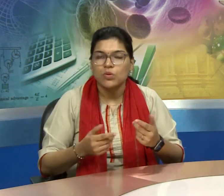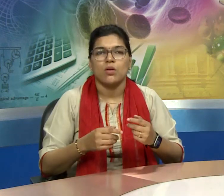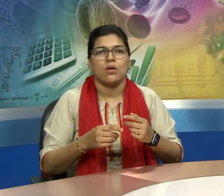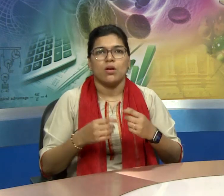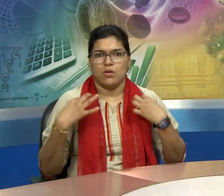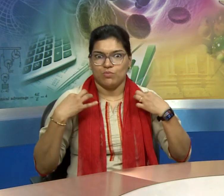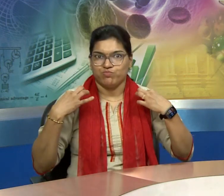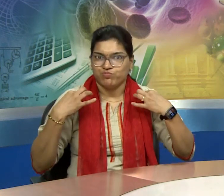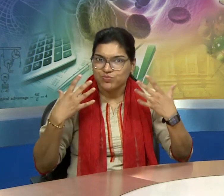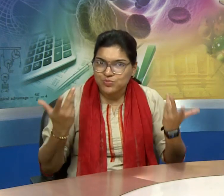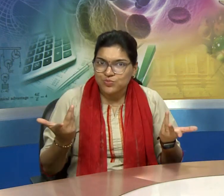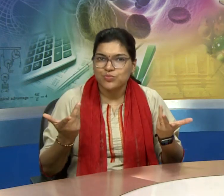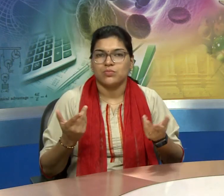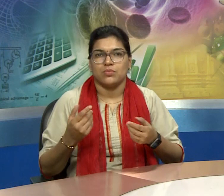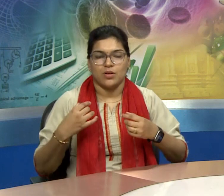values and practices